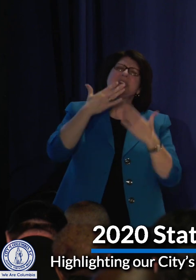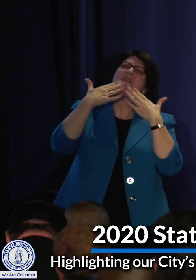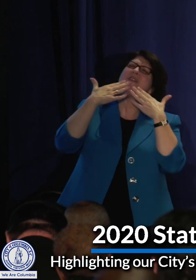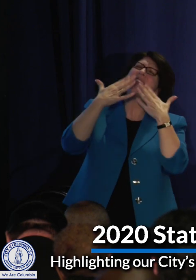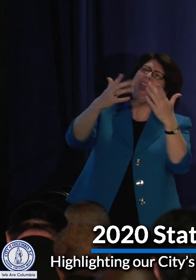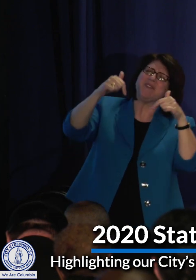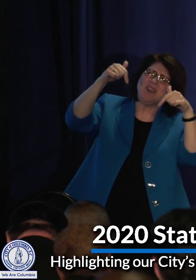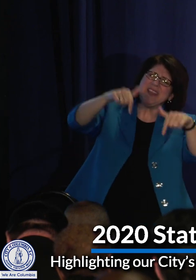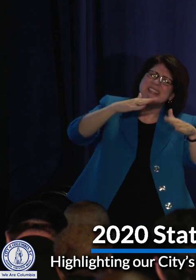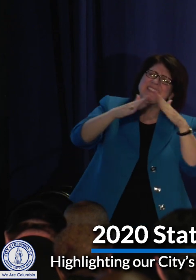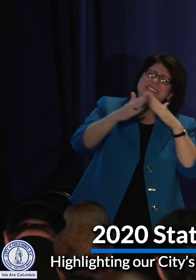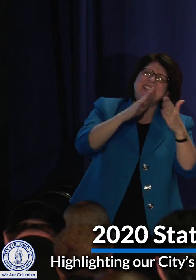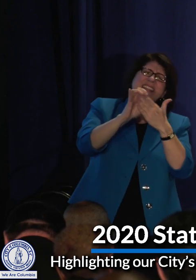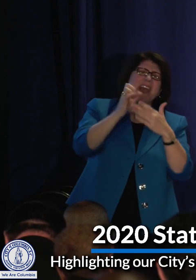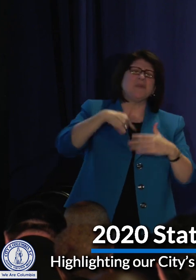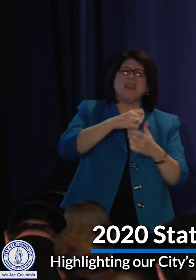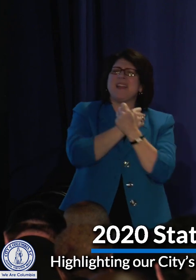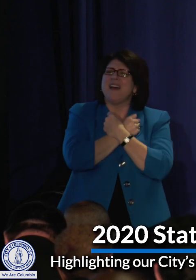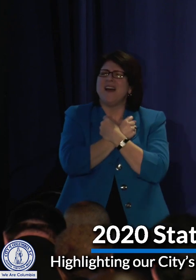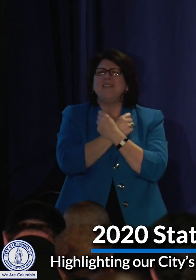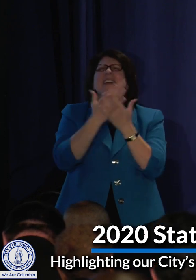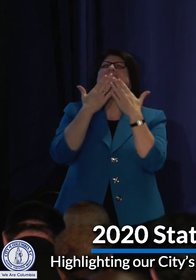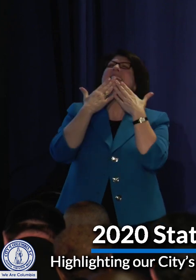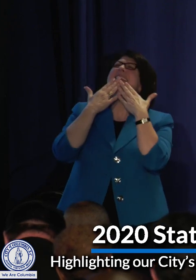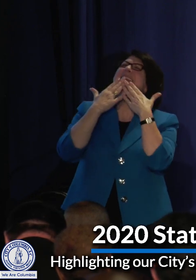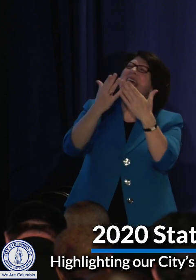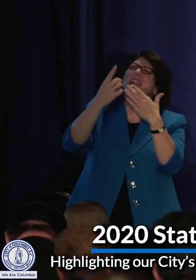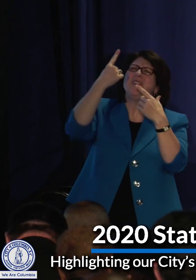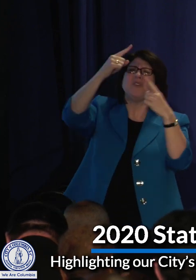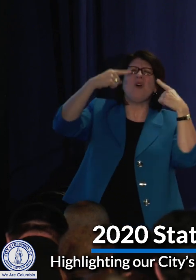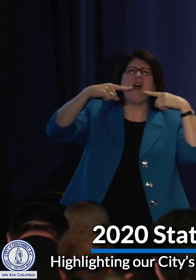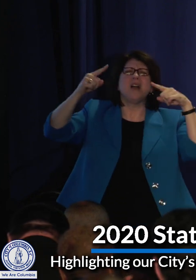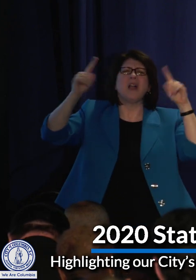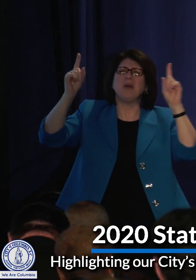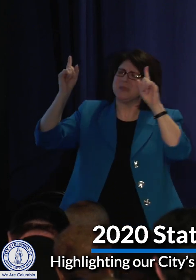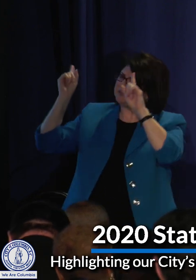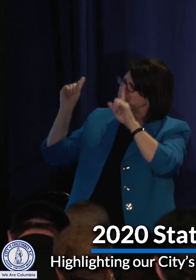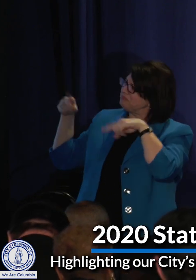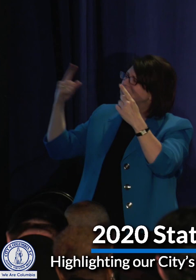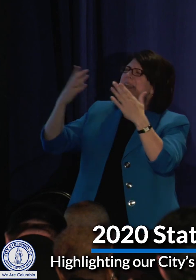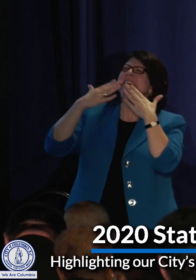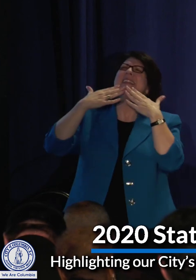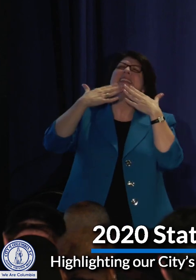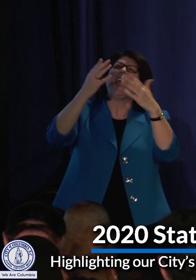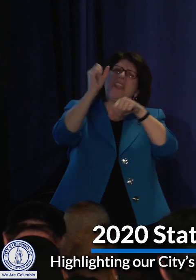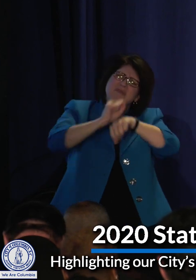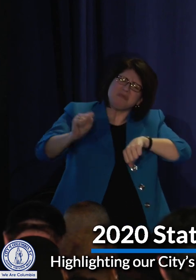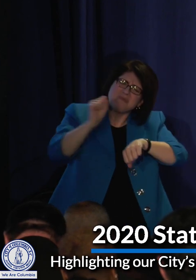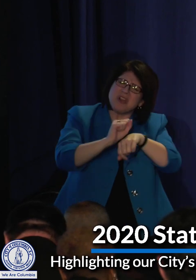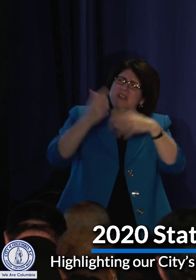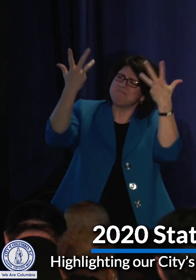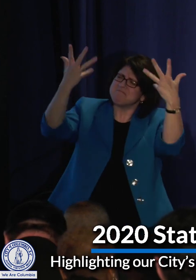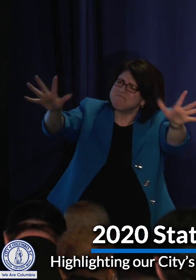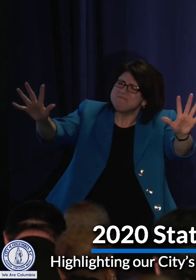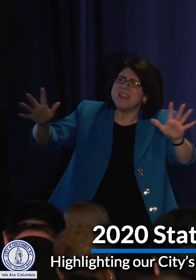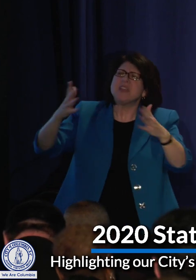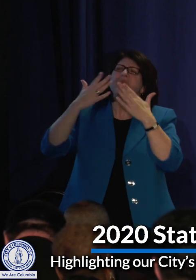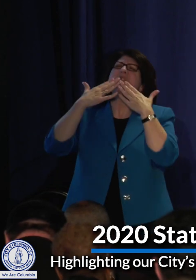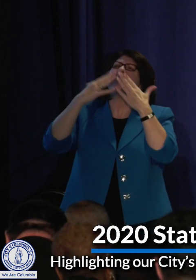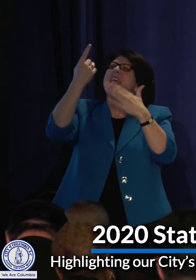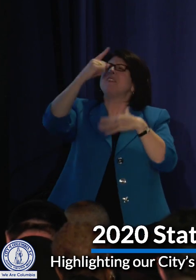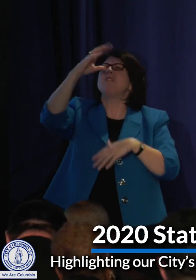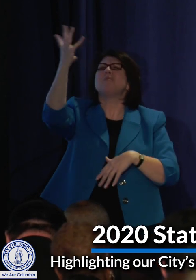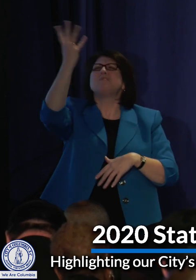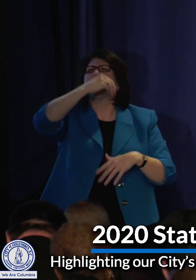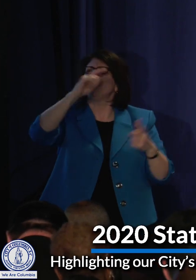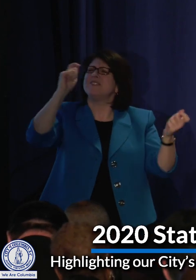city that we love. We thank you for the accomplishments that have been achieved. We thank you for the work that has been done. We thank you for the